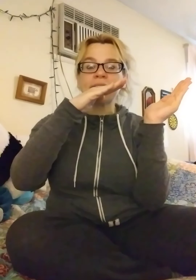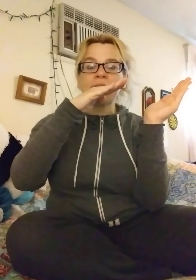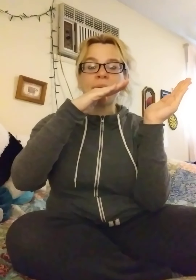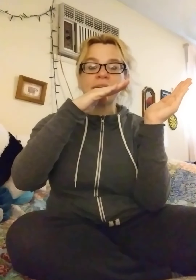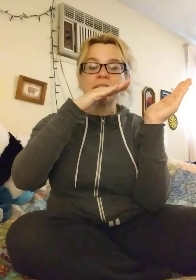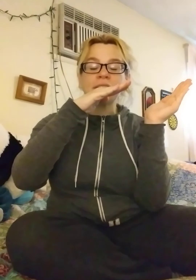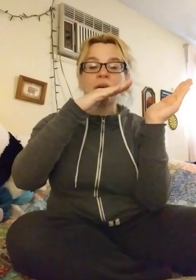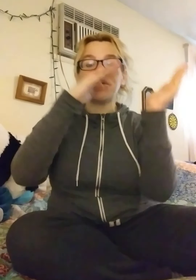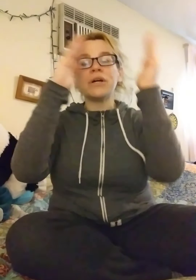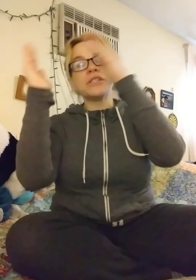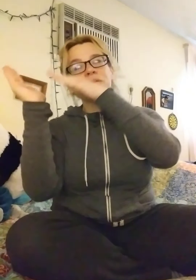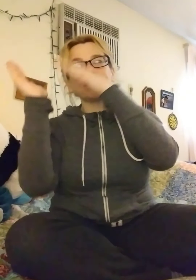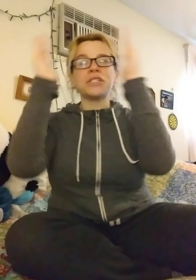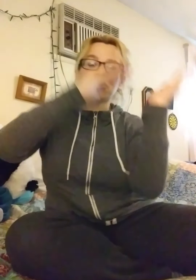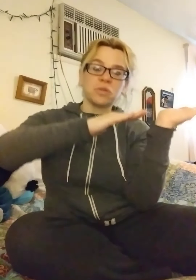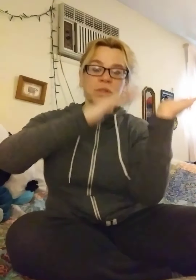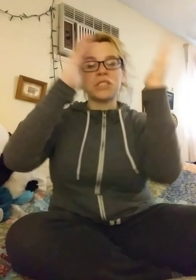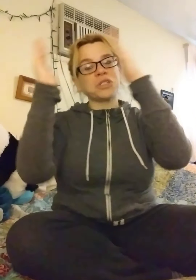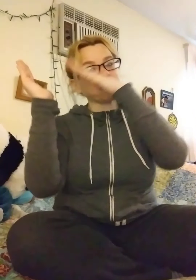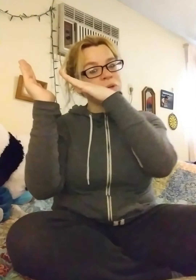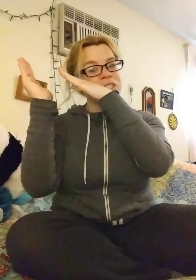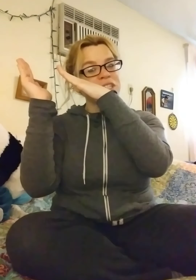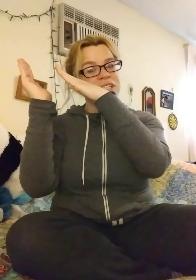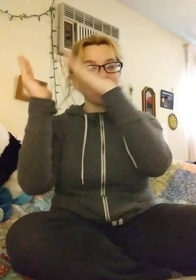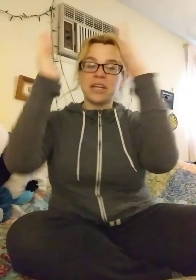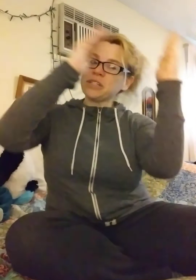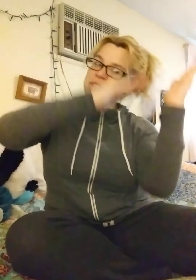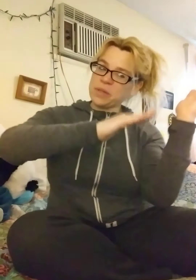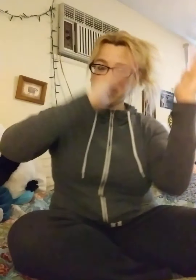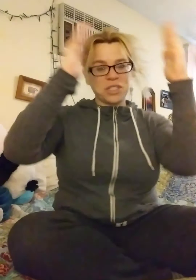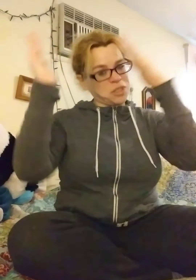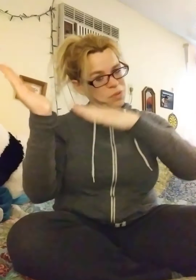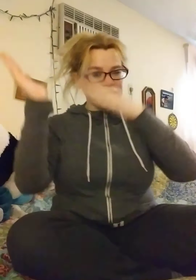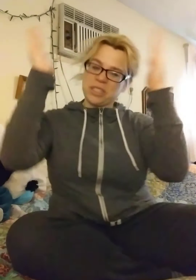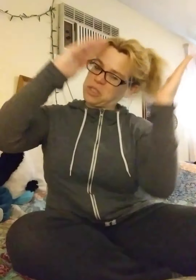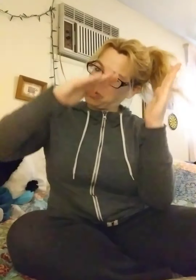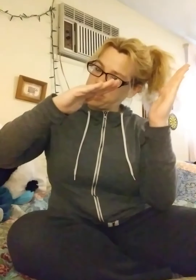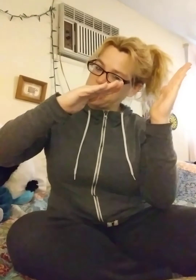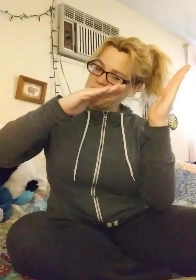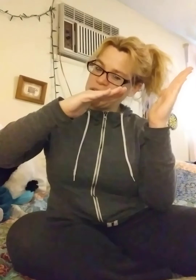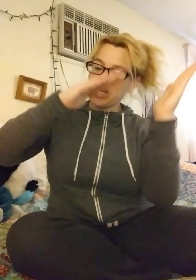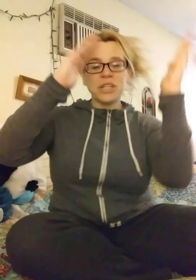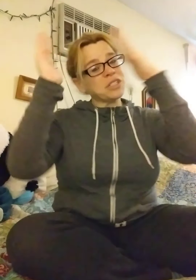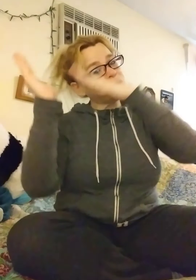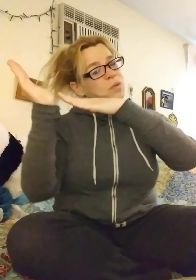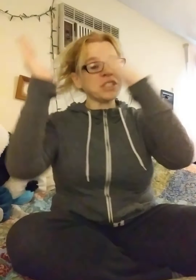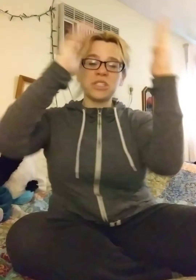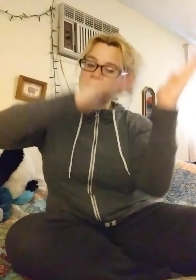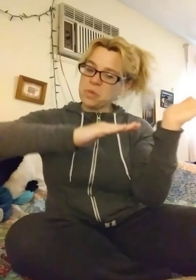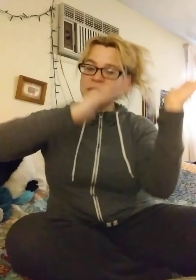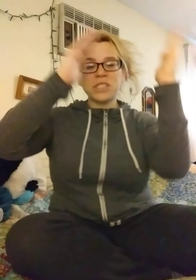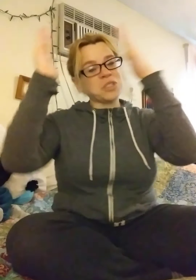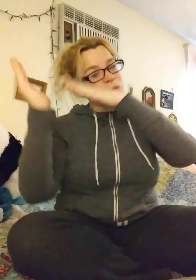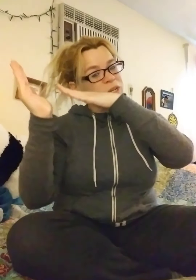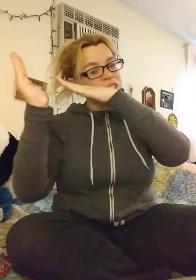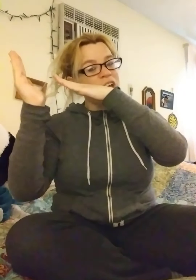the bus go swish, swish, swish, swish, swish, swish, swish, swish, swish.